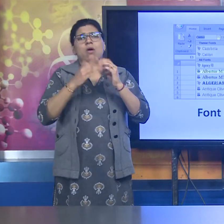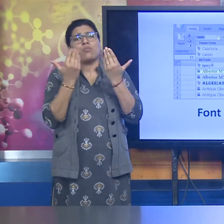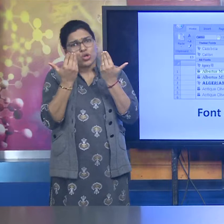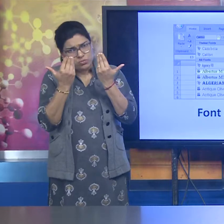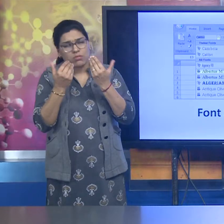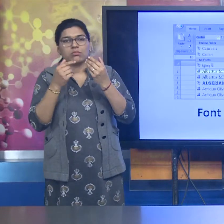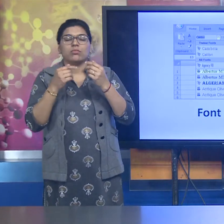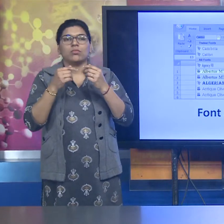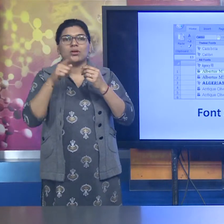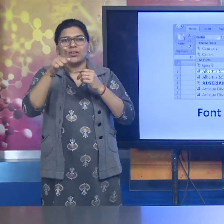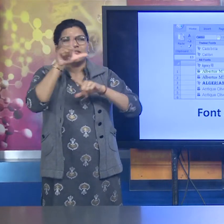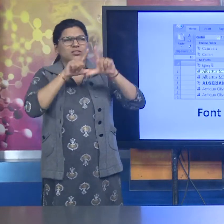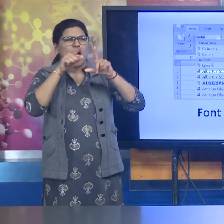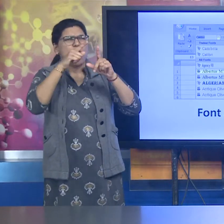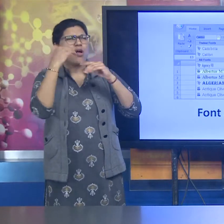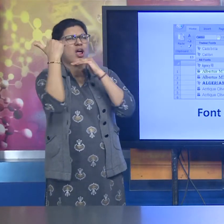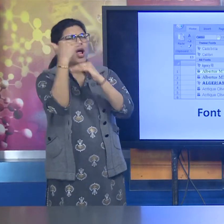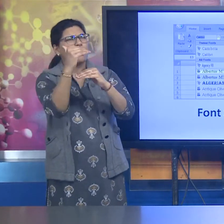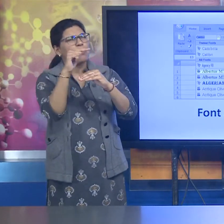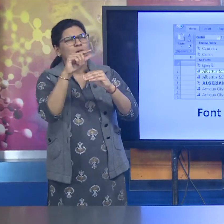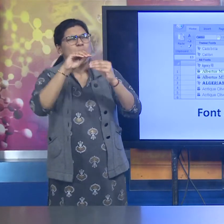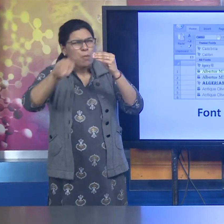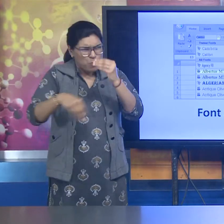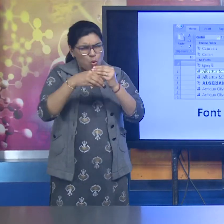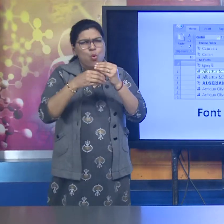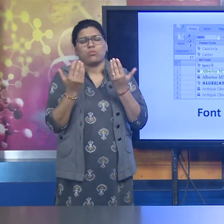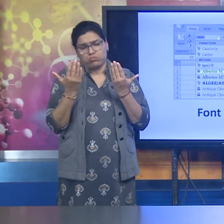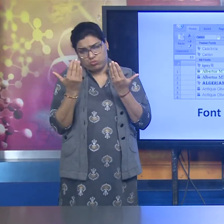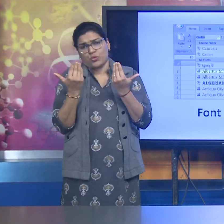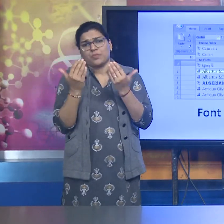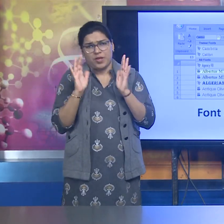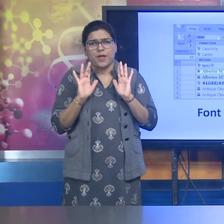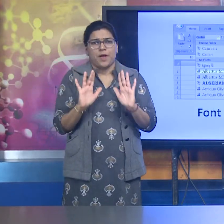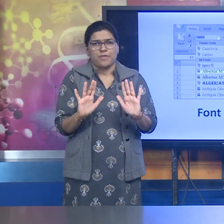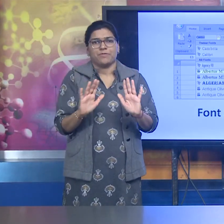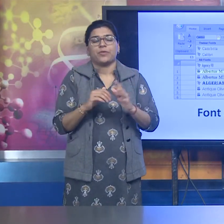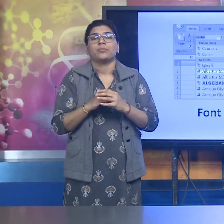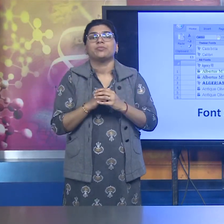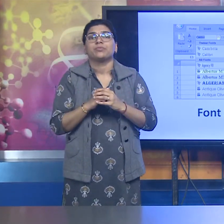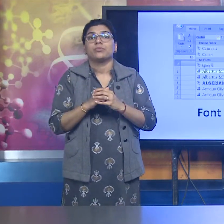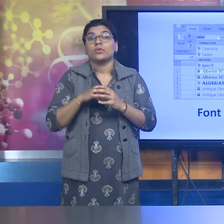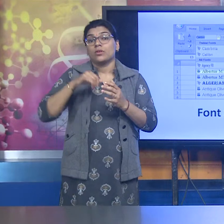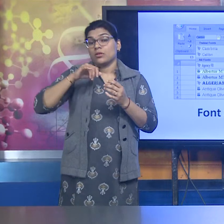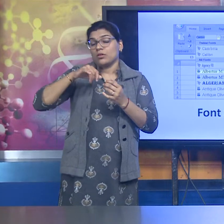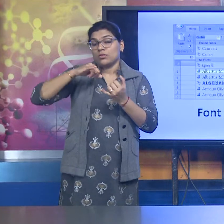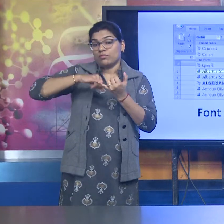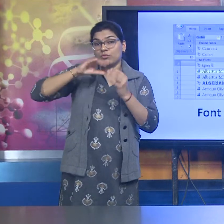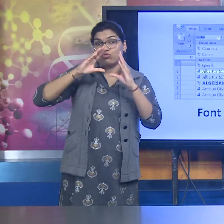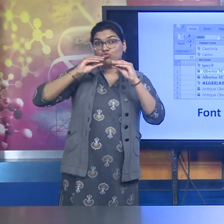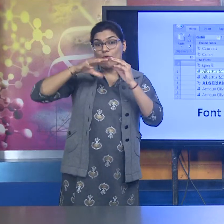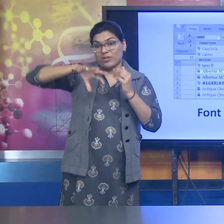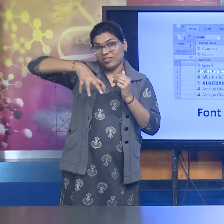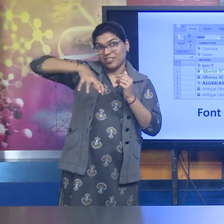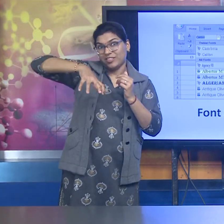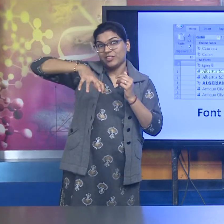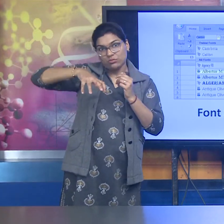In which style or in what manner you